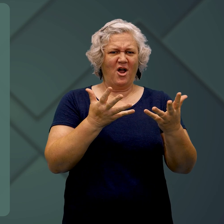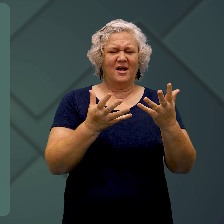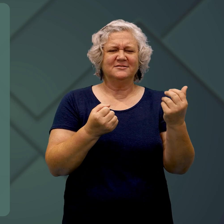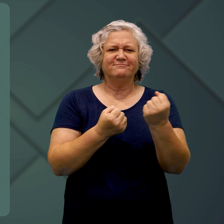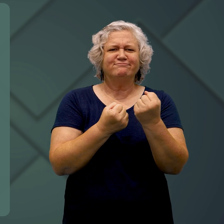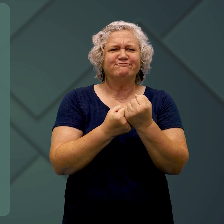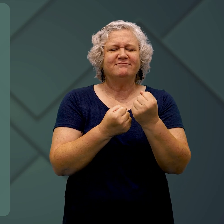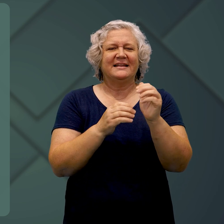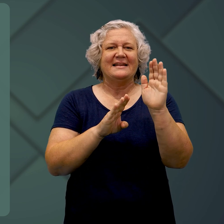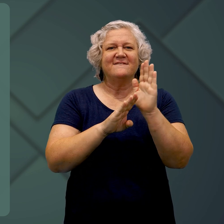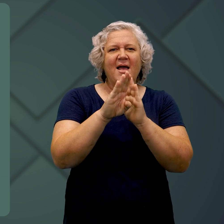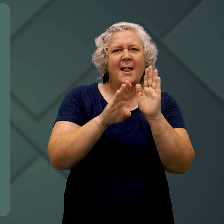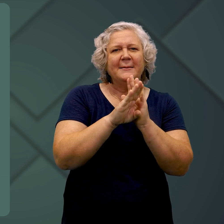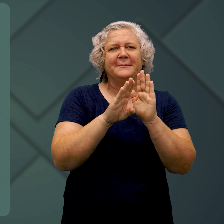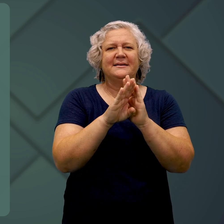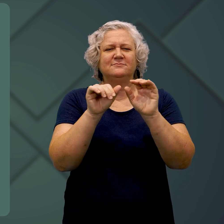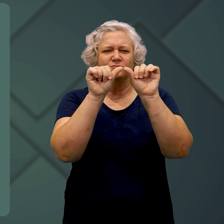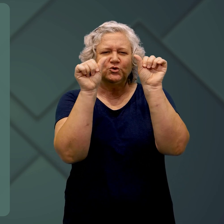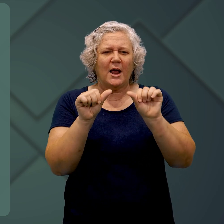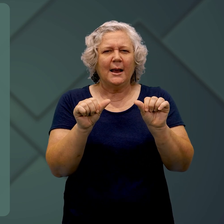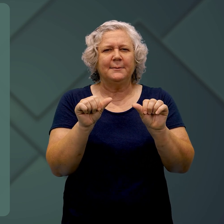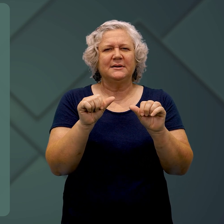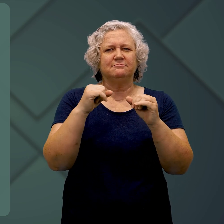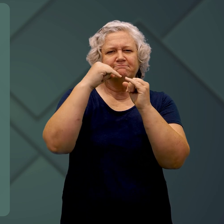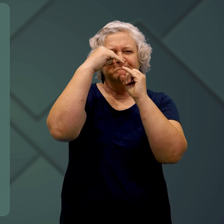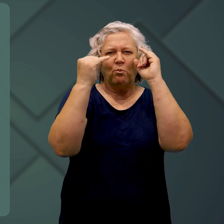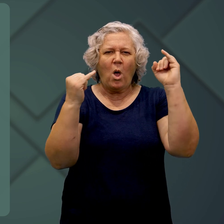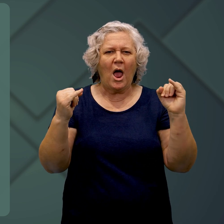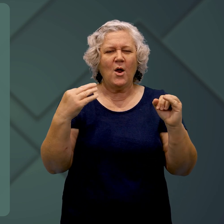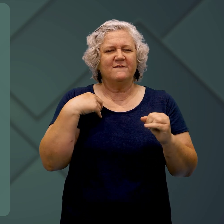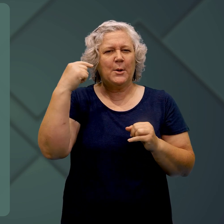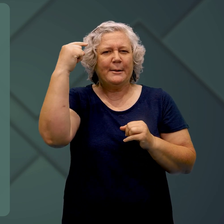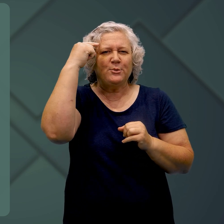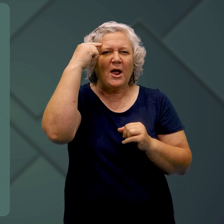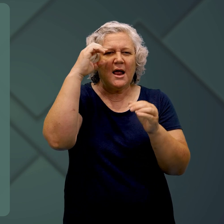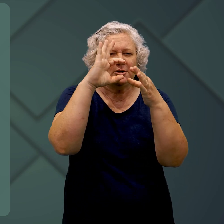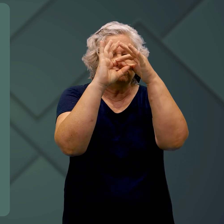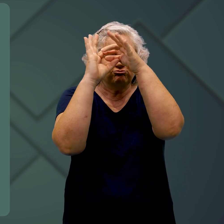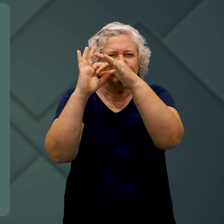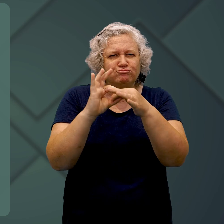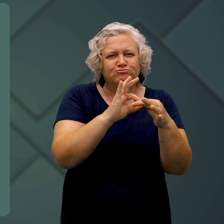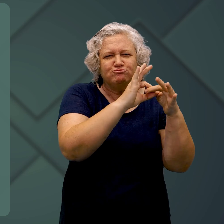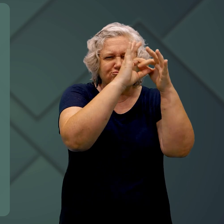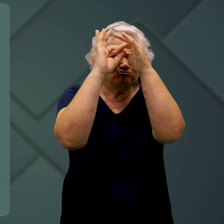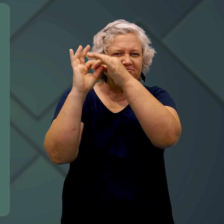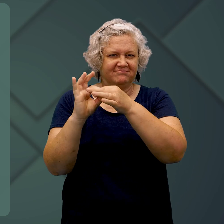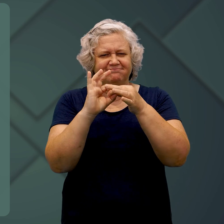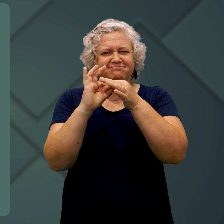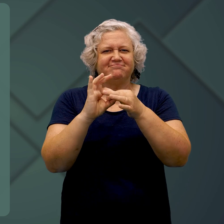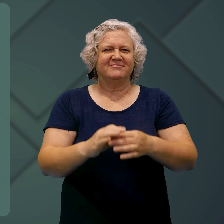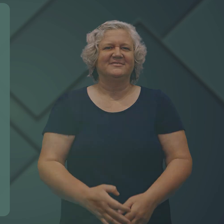Interaction supports that development of the shape and the wiring of the brain and all of the connections that are inside of it.